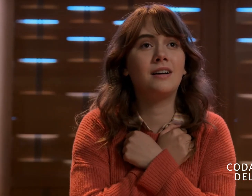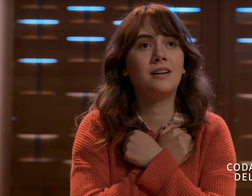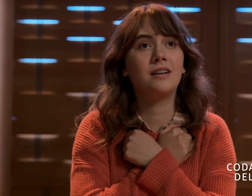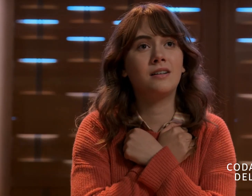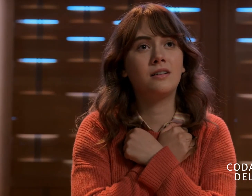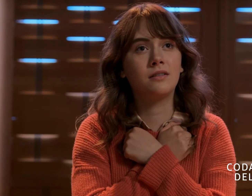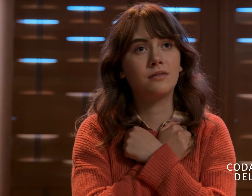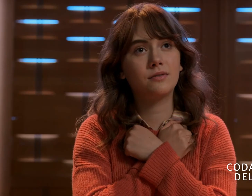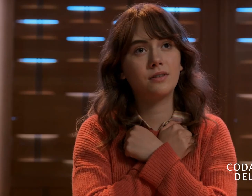love